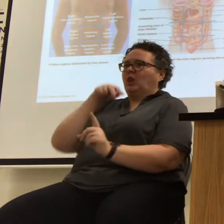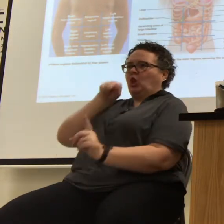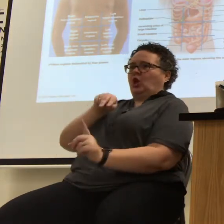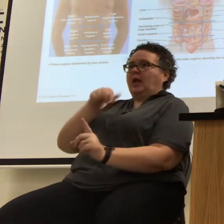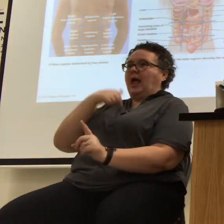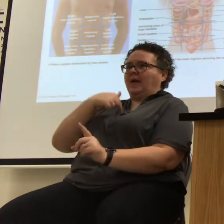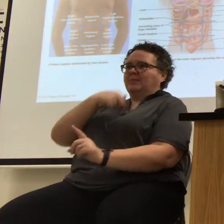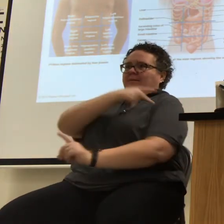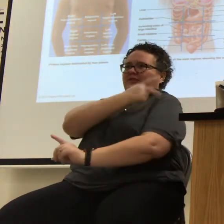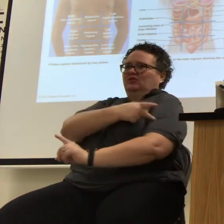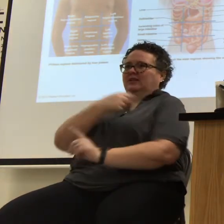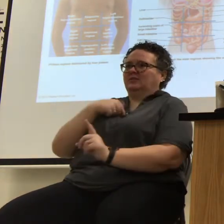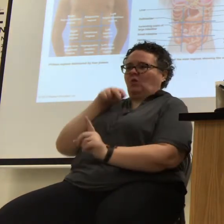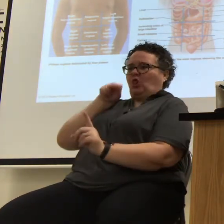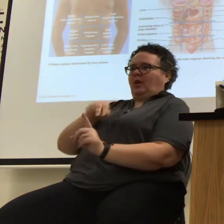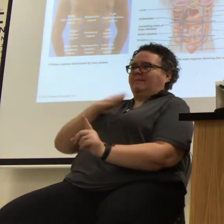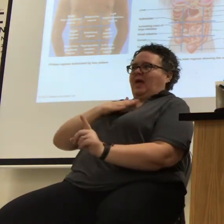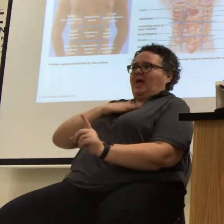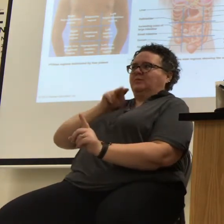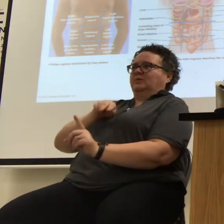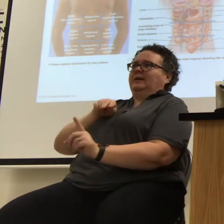Right lumbar region.